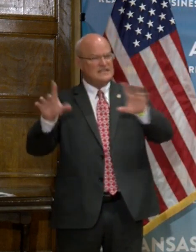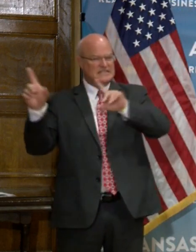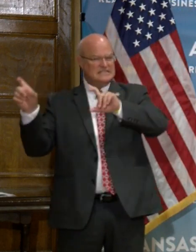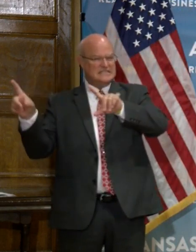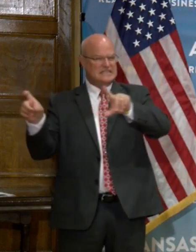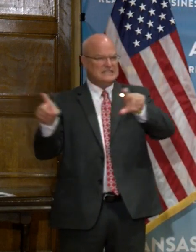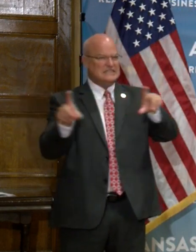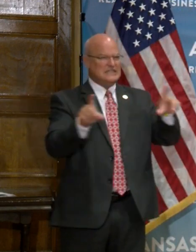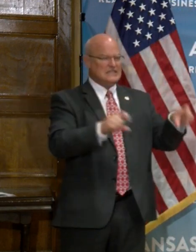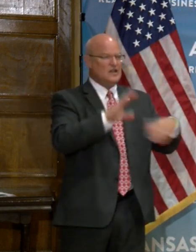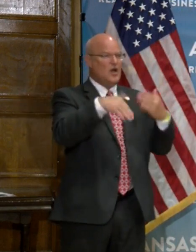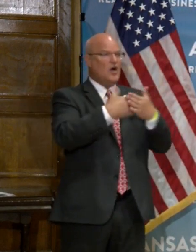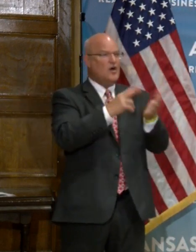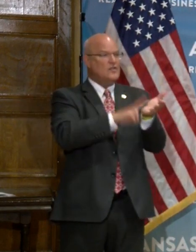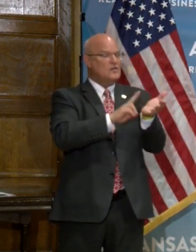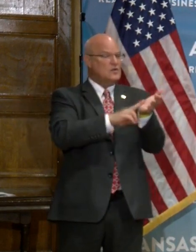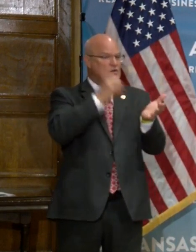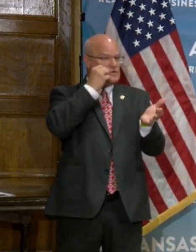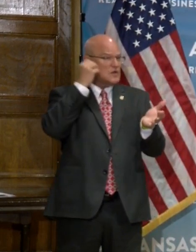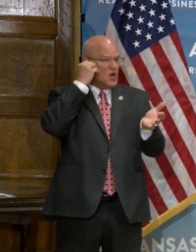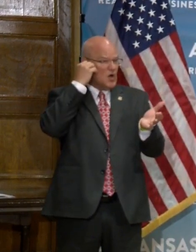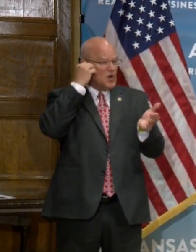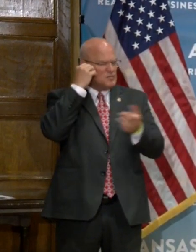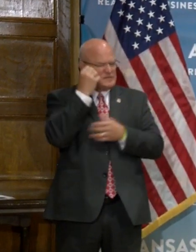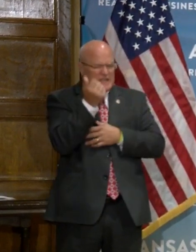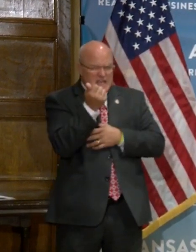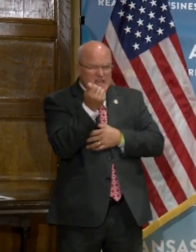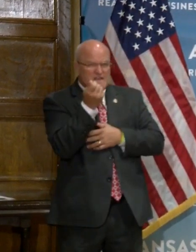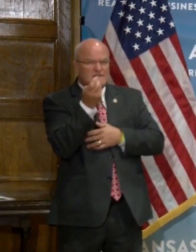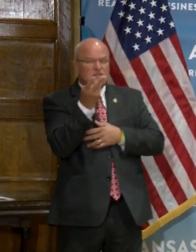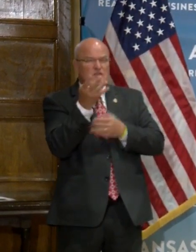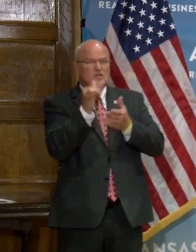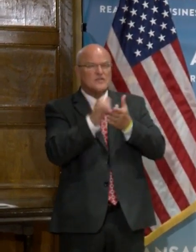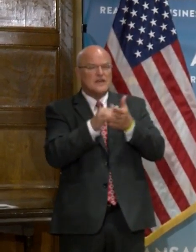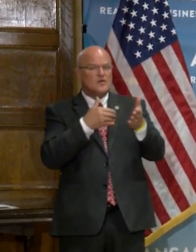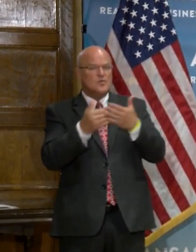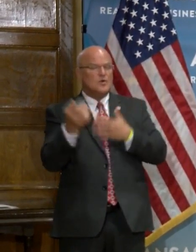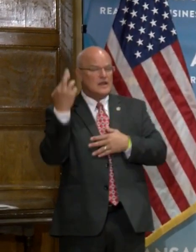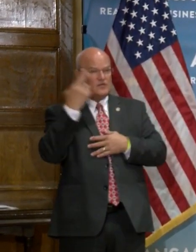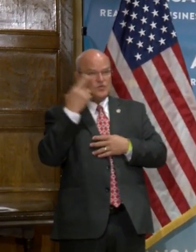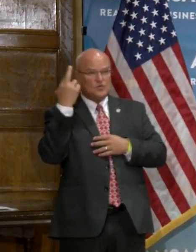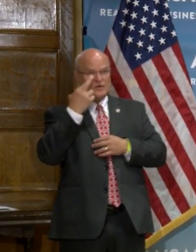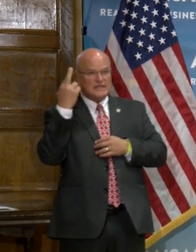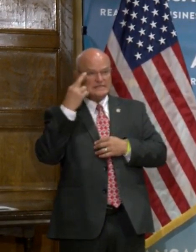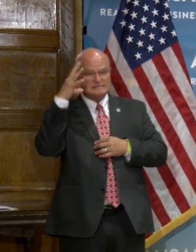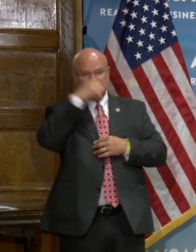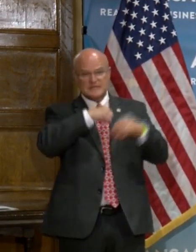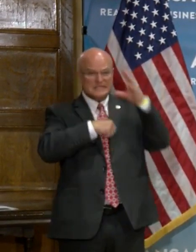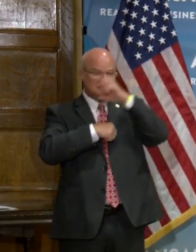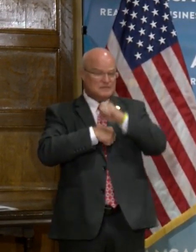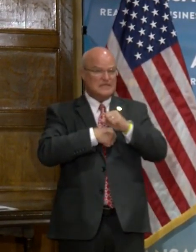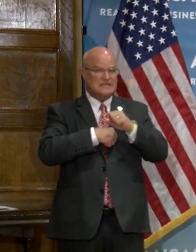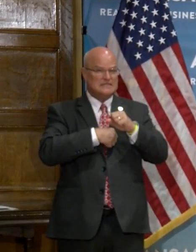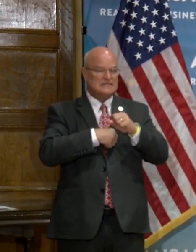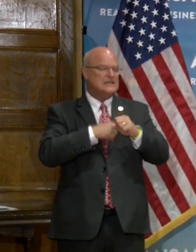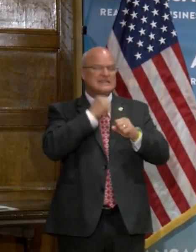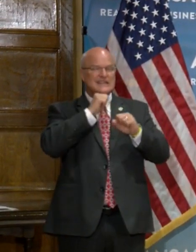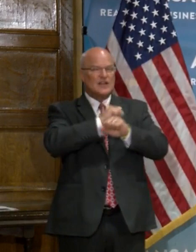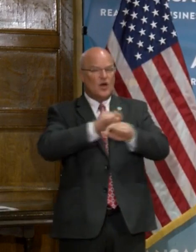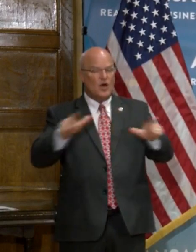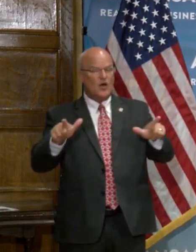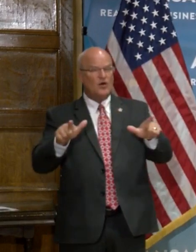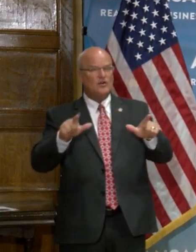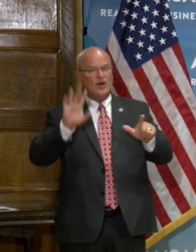all the long-term care facilities. We still have a few facilities that, for whatever reason, we're not able to do all their testing